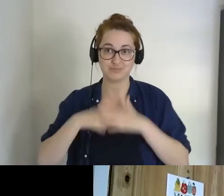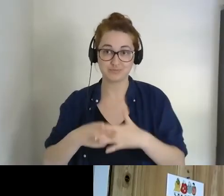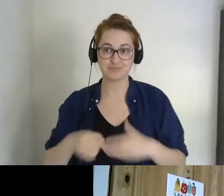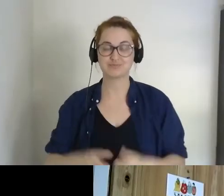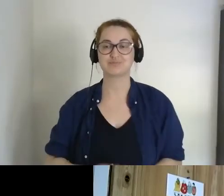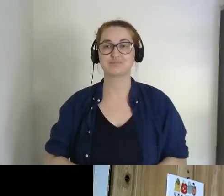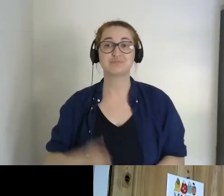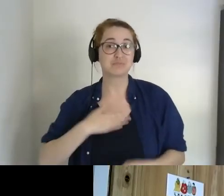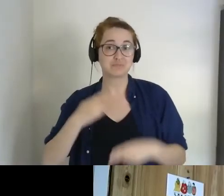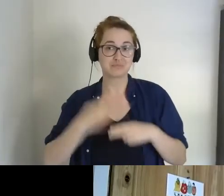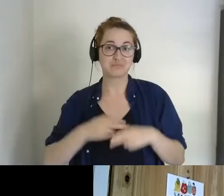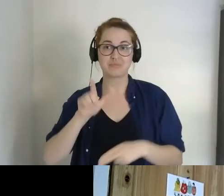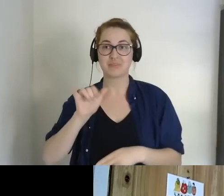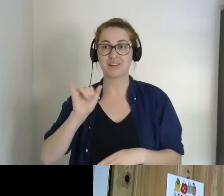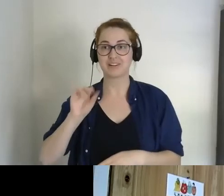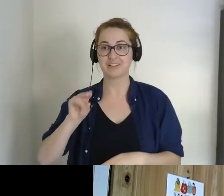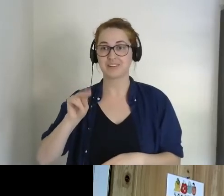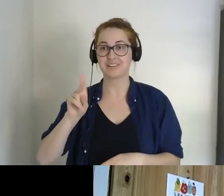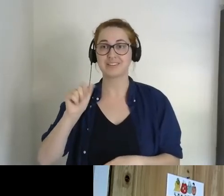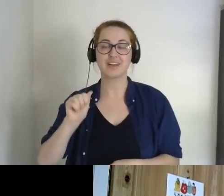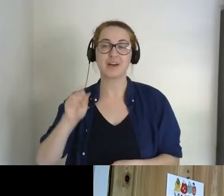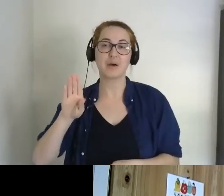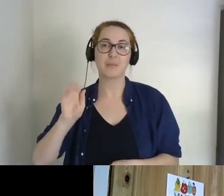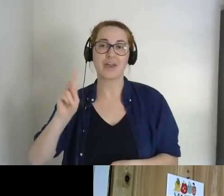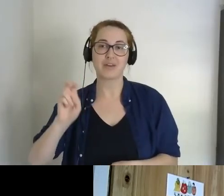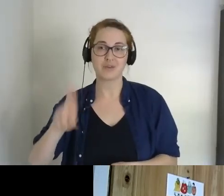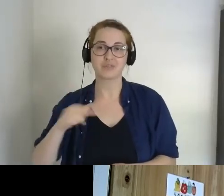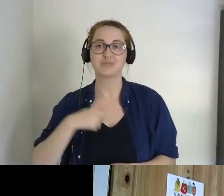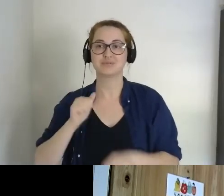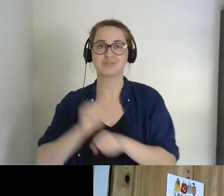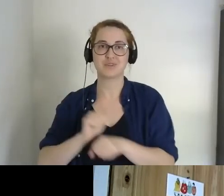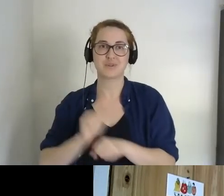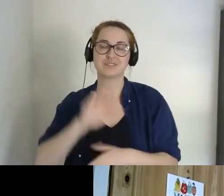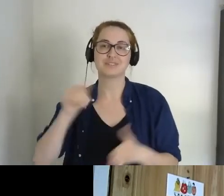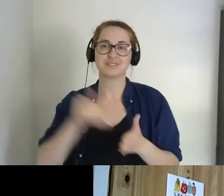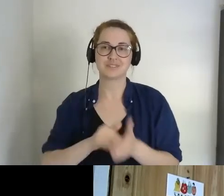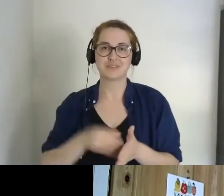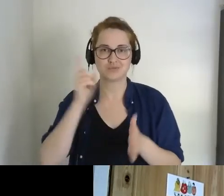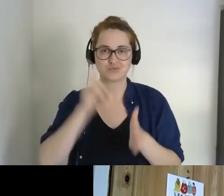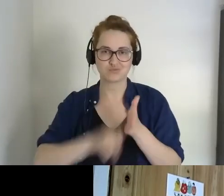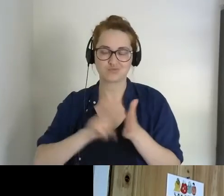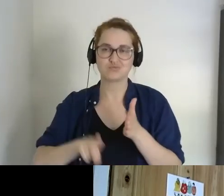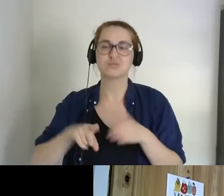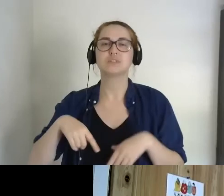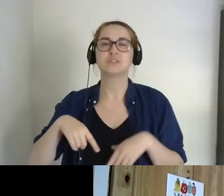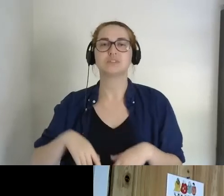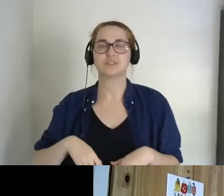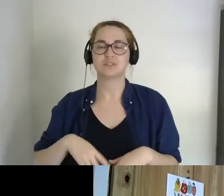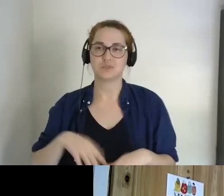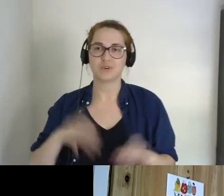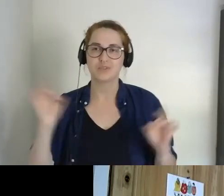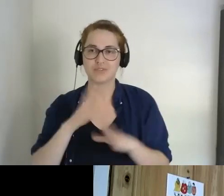I'm Linda Baker, the Learning Director at the Center for Research and Education on Violence Against Women and